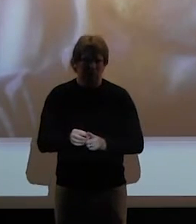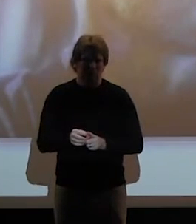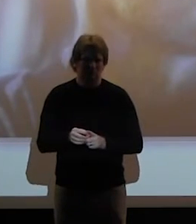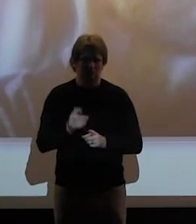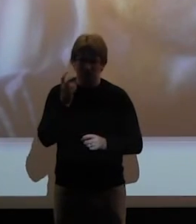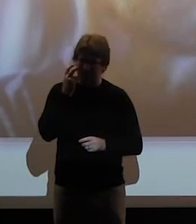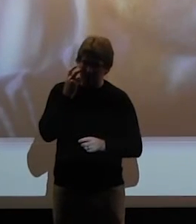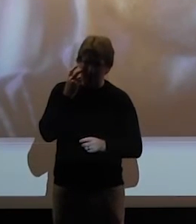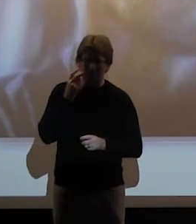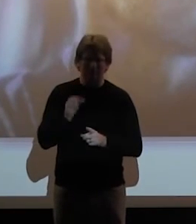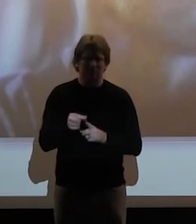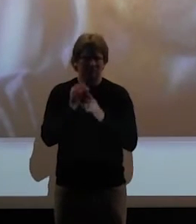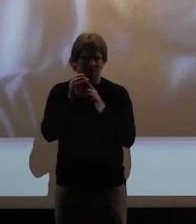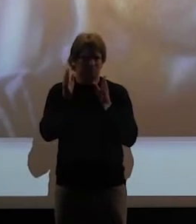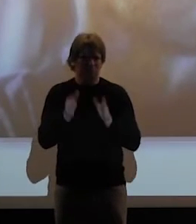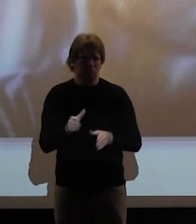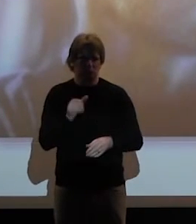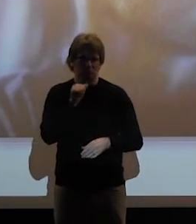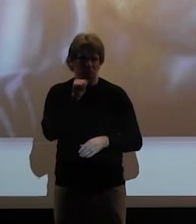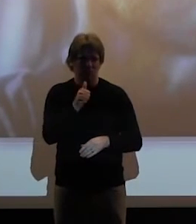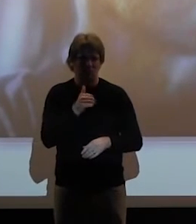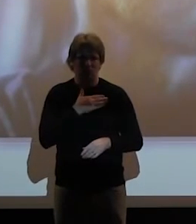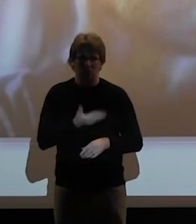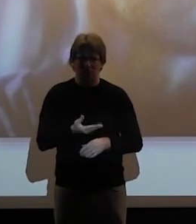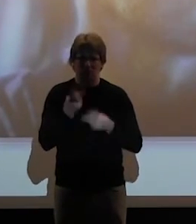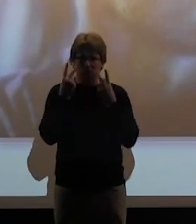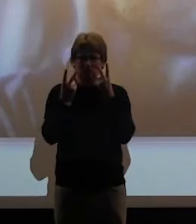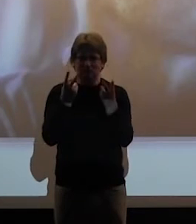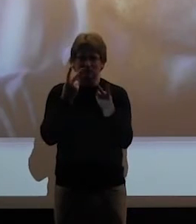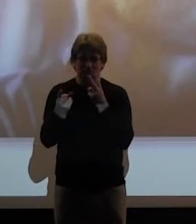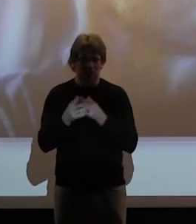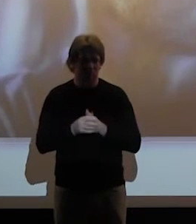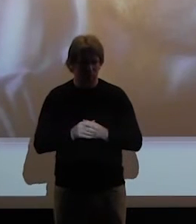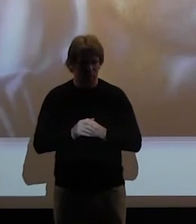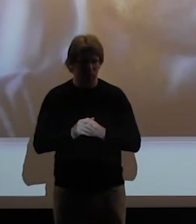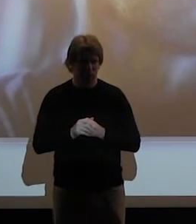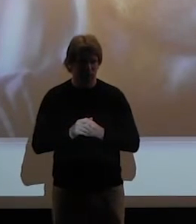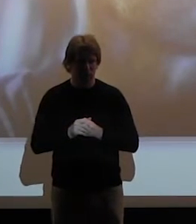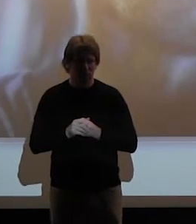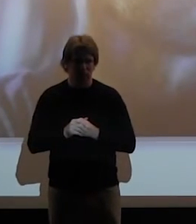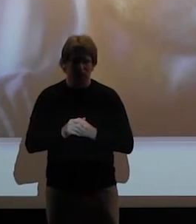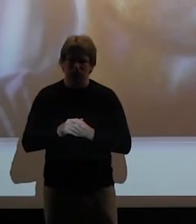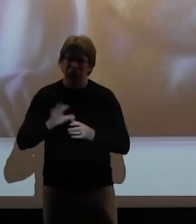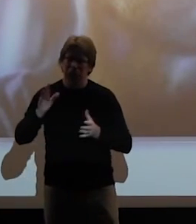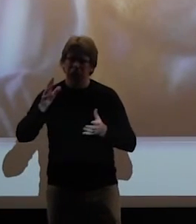No one can see. No one is blind except the person who's not willing to see.